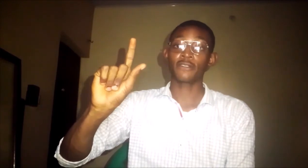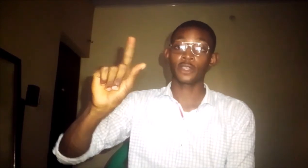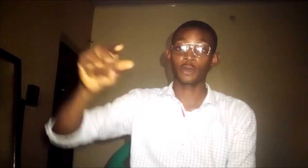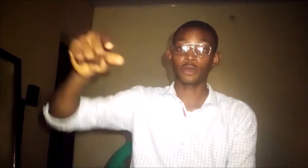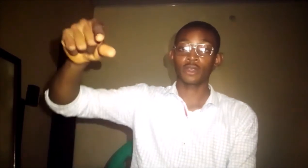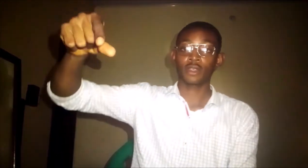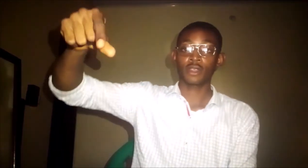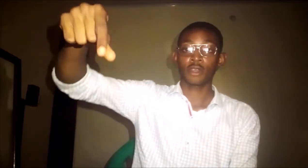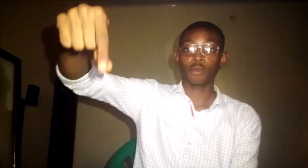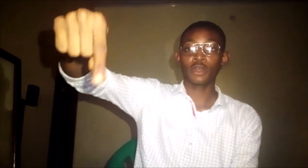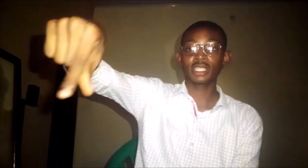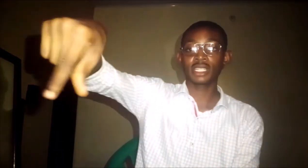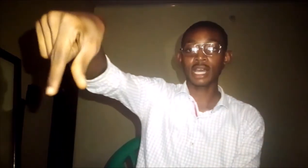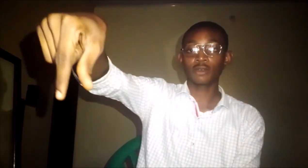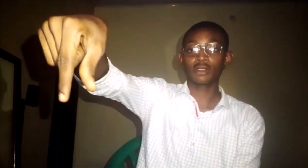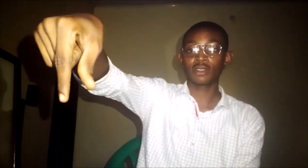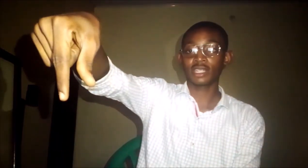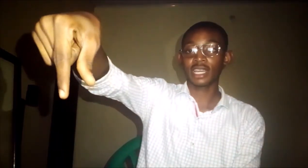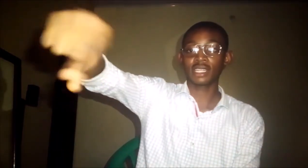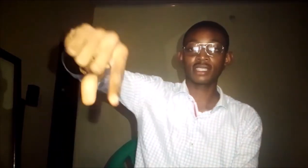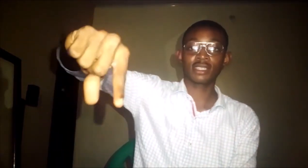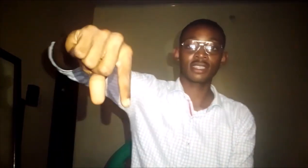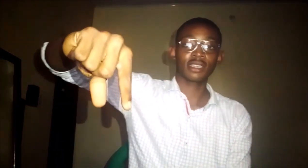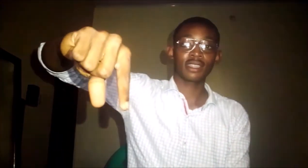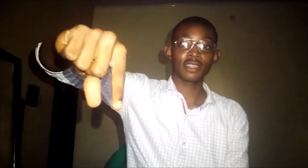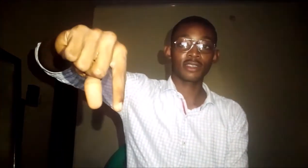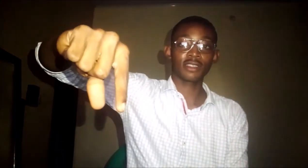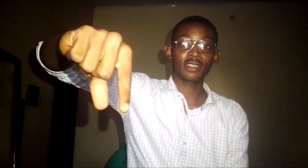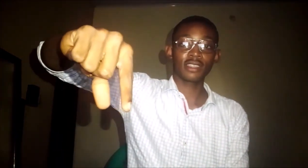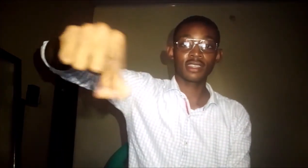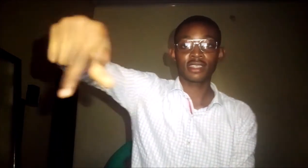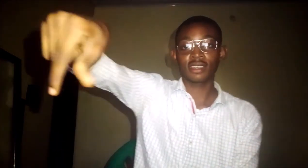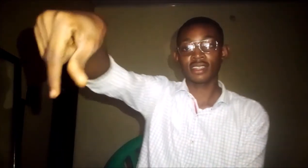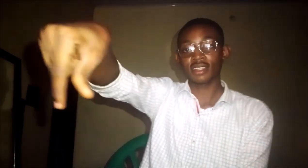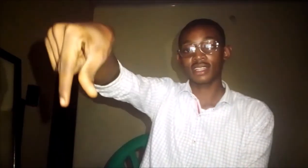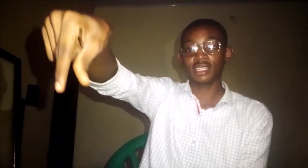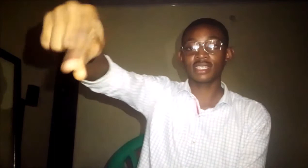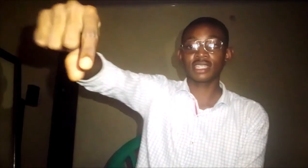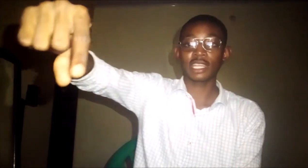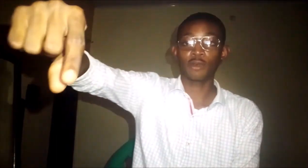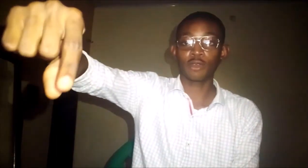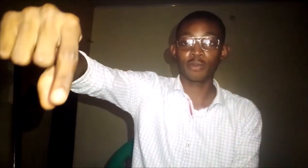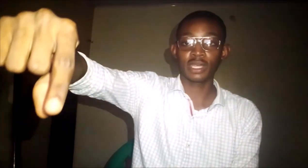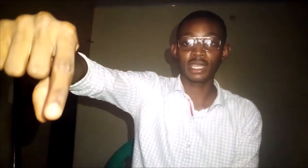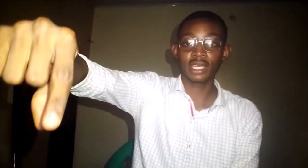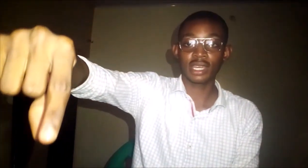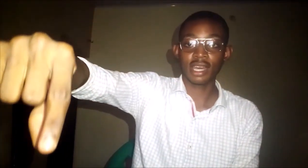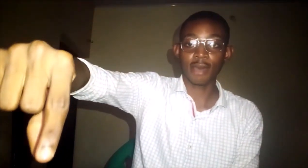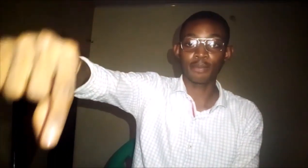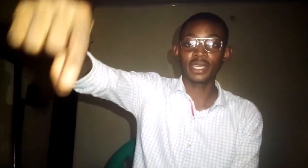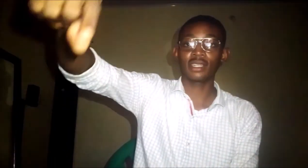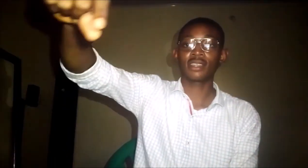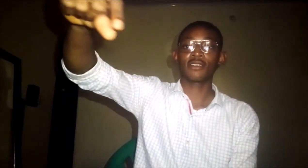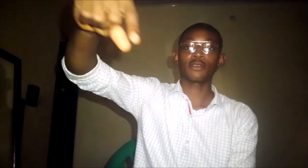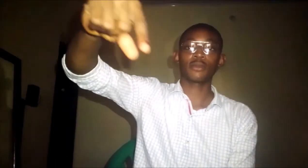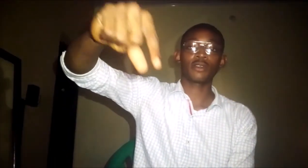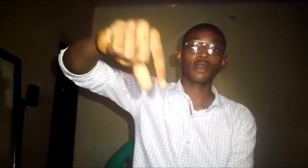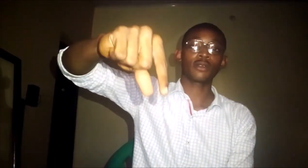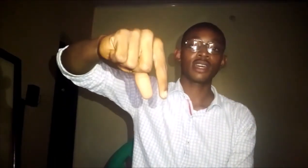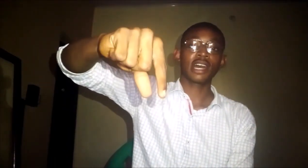Q. Point it down like this, as you can see, like this, like you want to pick a pin from the ground and